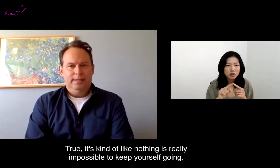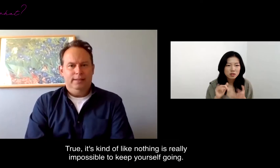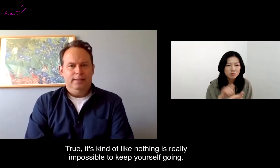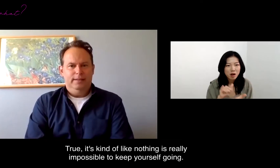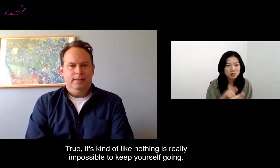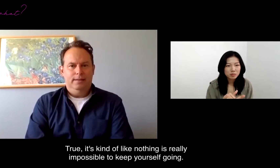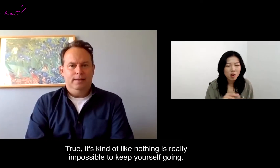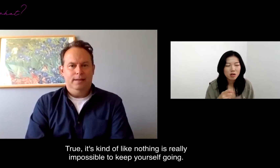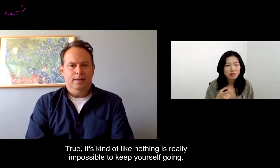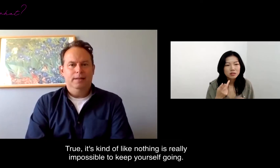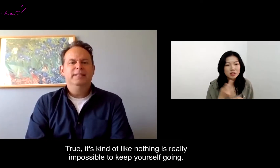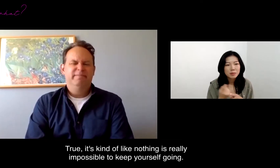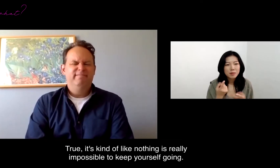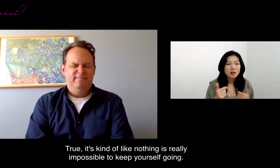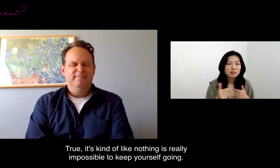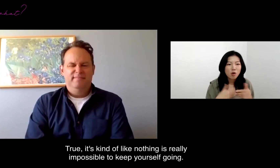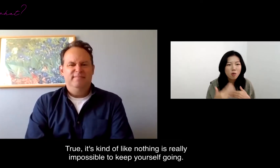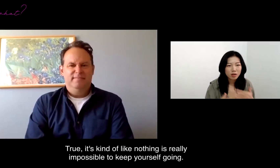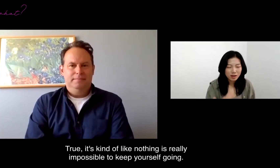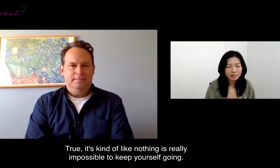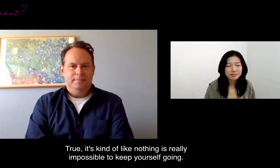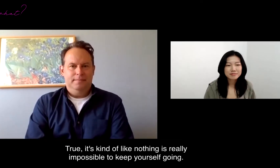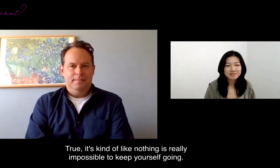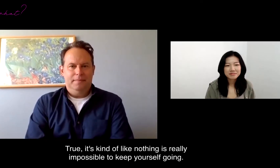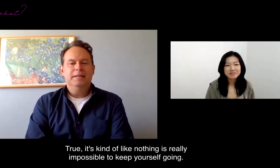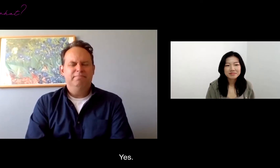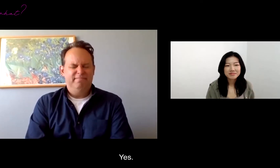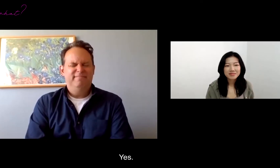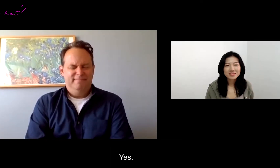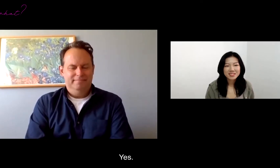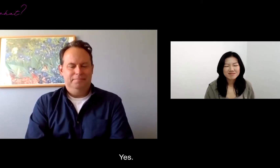It's kind of like nothing is really impossible to keep yourself going. Yes.